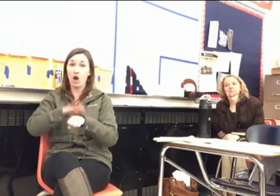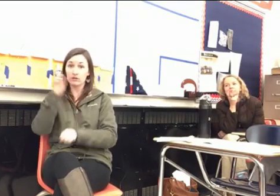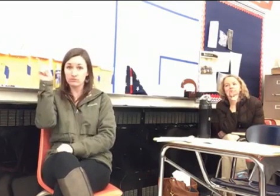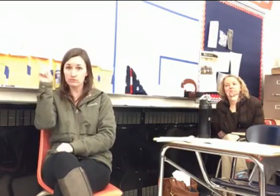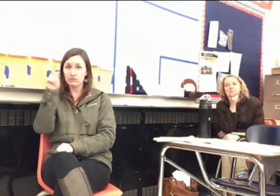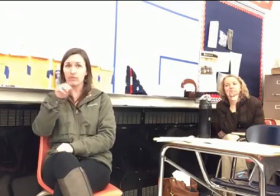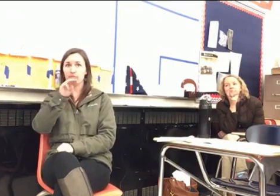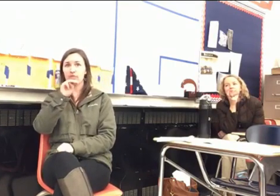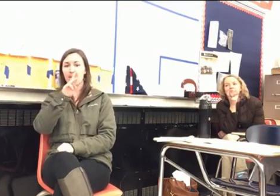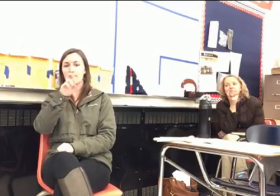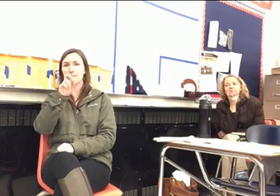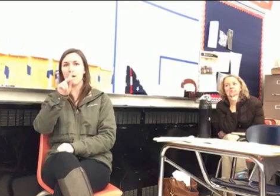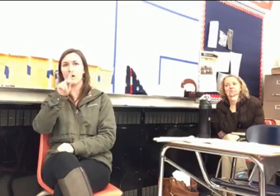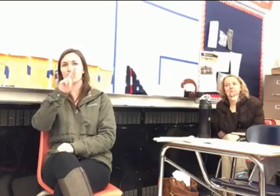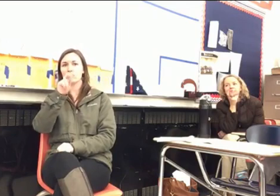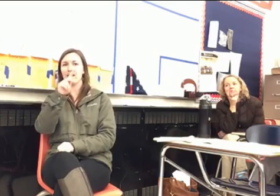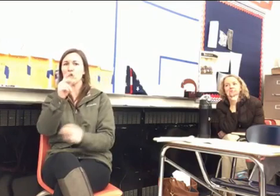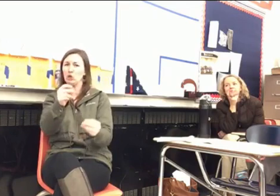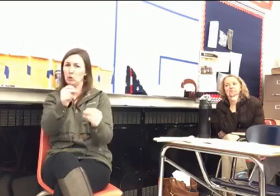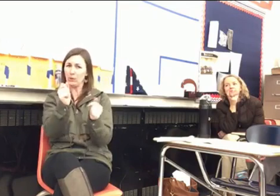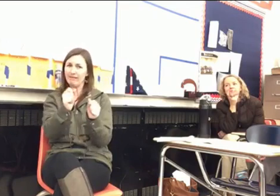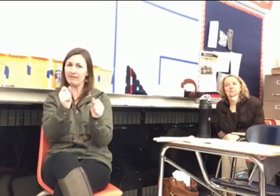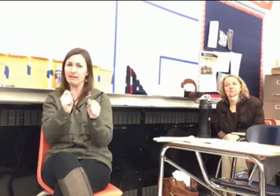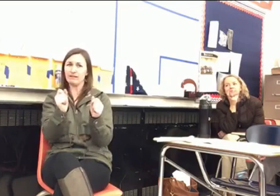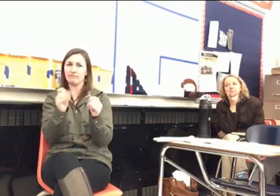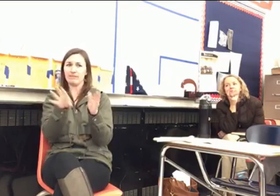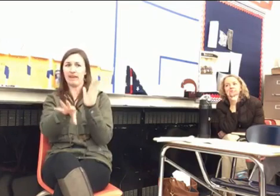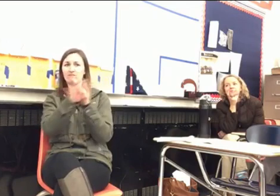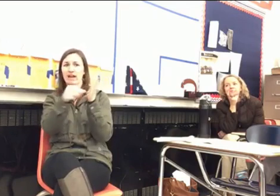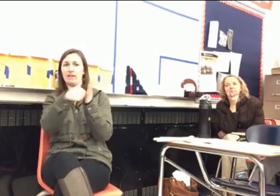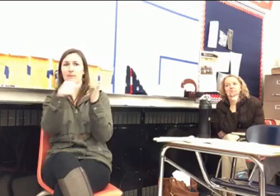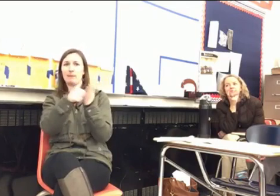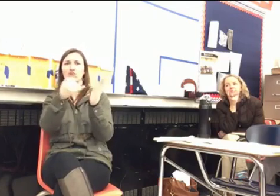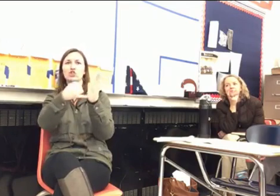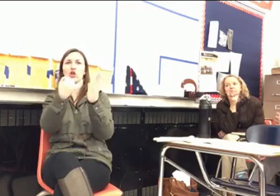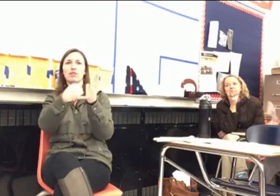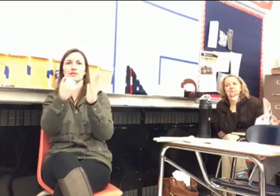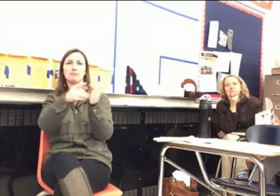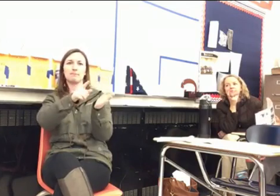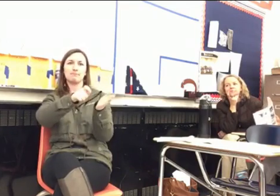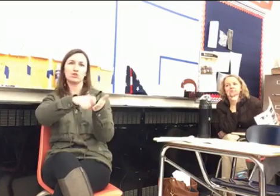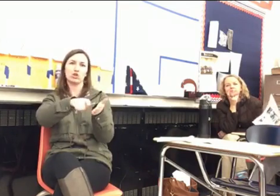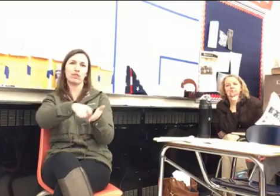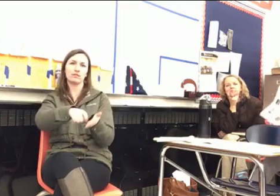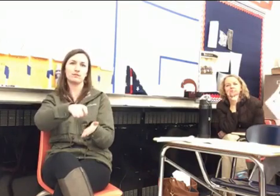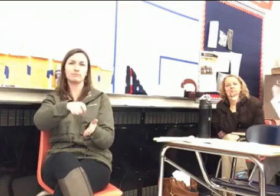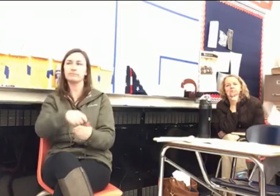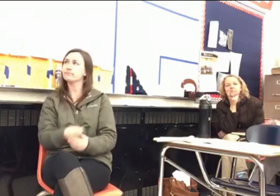one, quickly go to journalism. Quickly go to journalism.